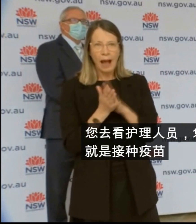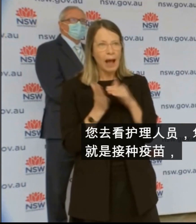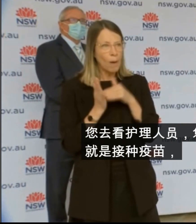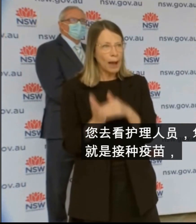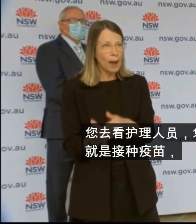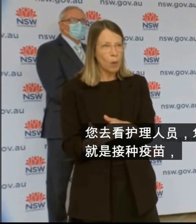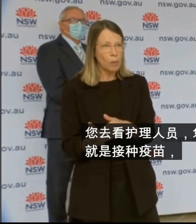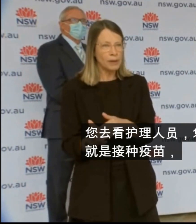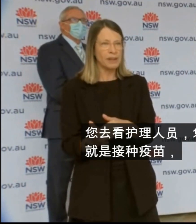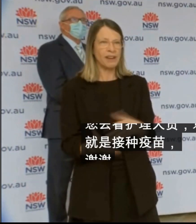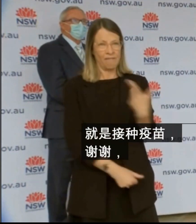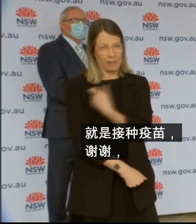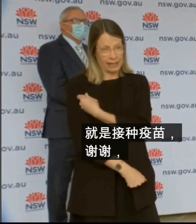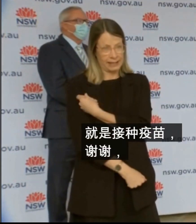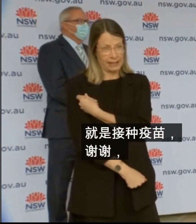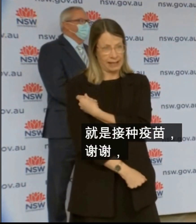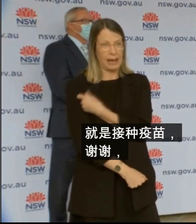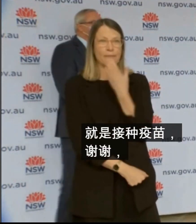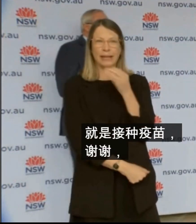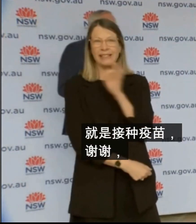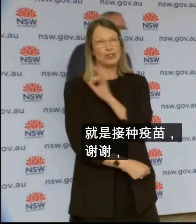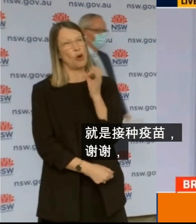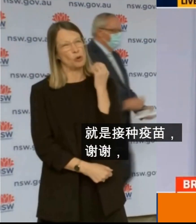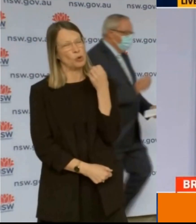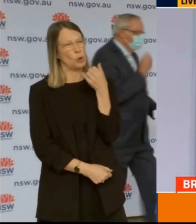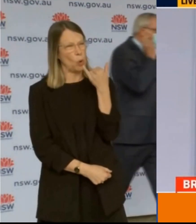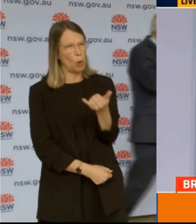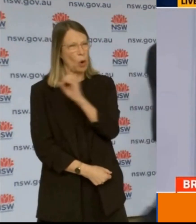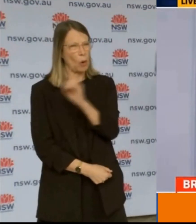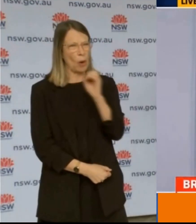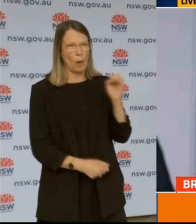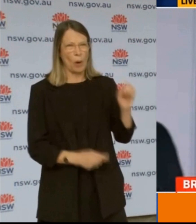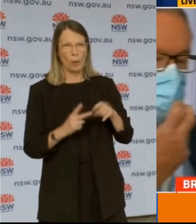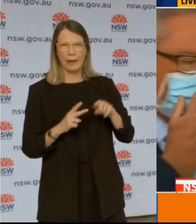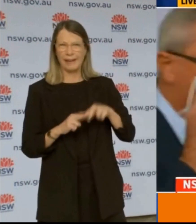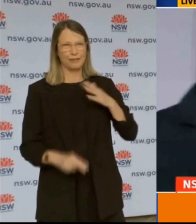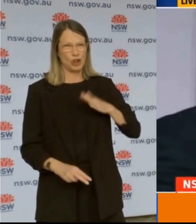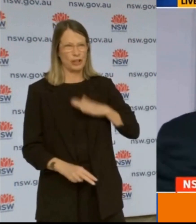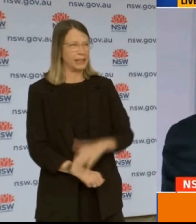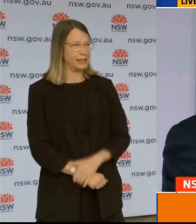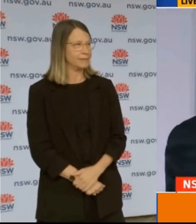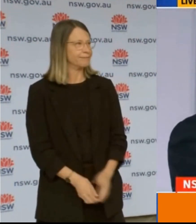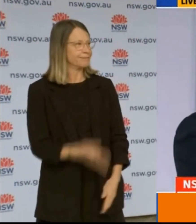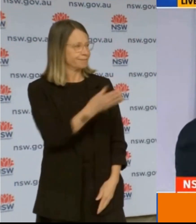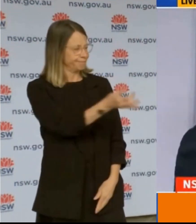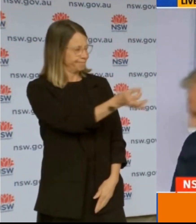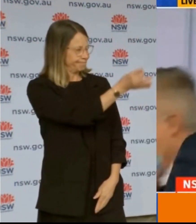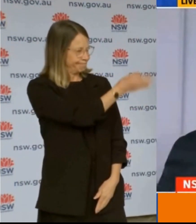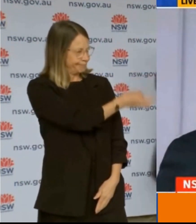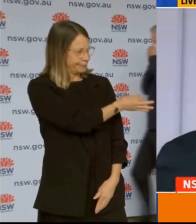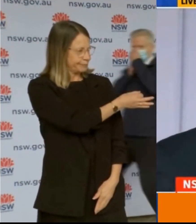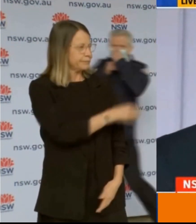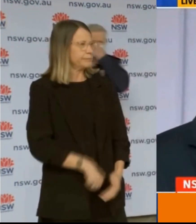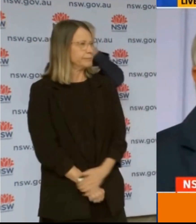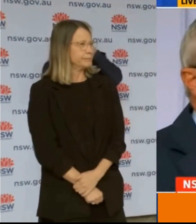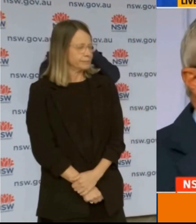do is get vaccinated. Thank you. Minister, parents who have made bookings for children... Sorry,